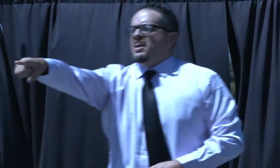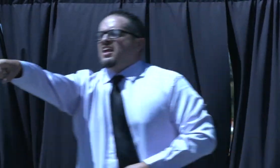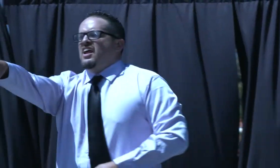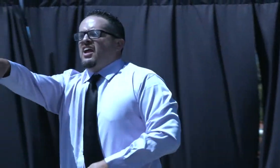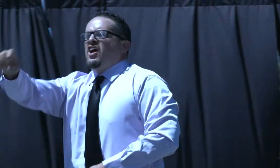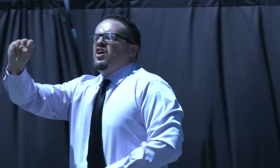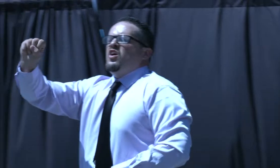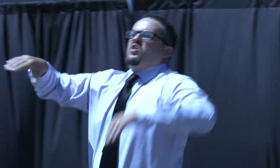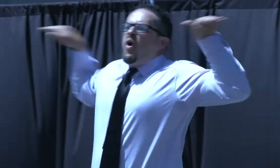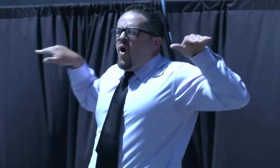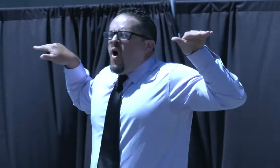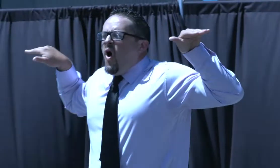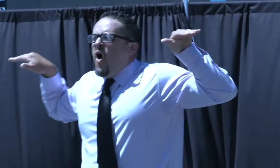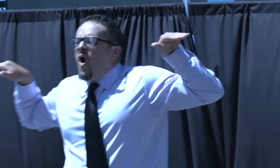here. Now you.